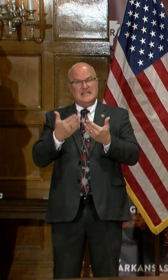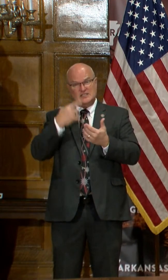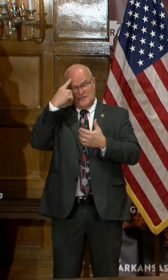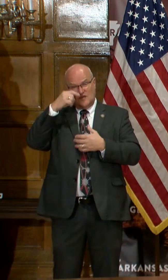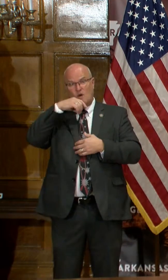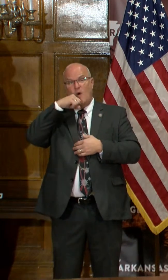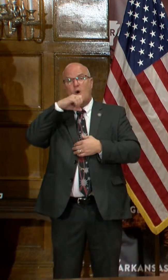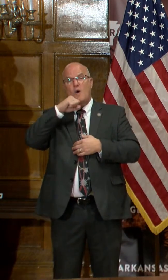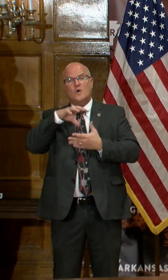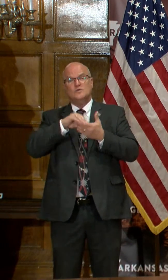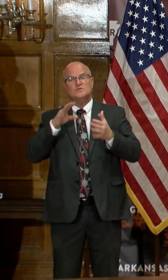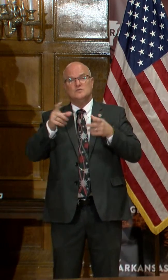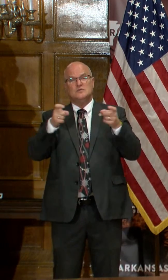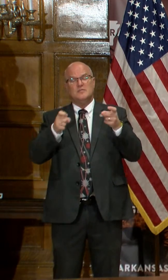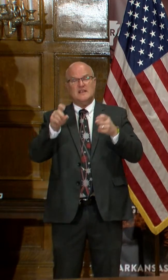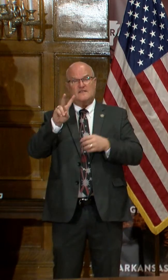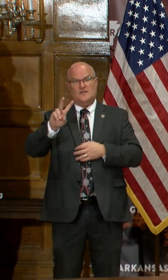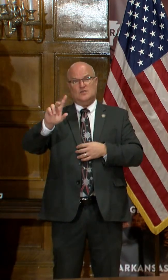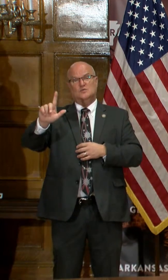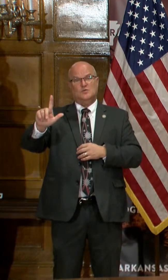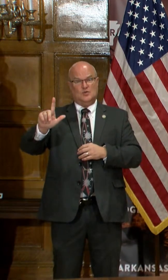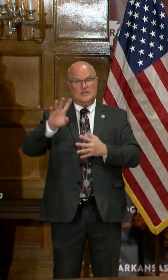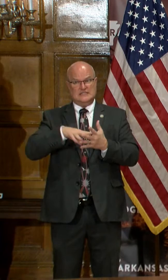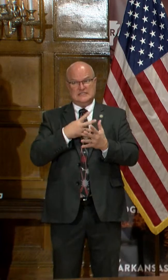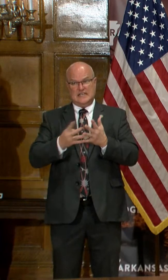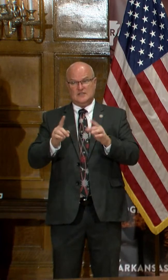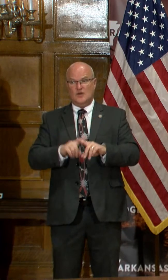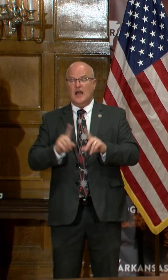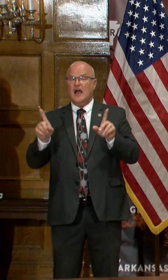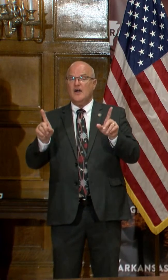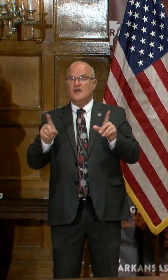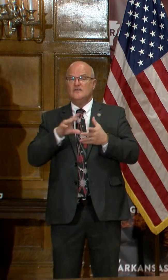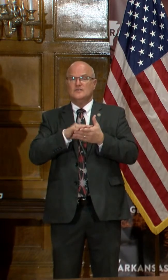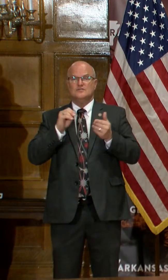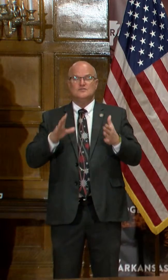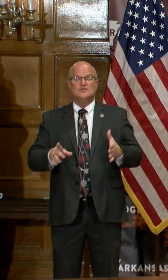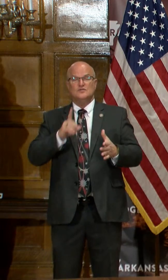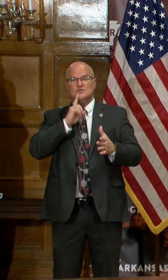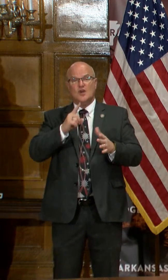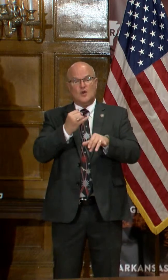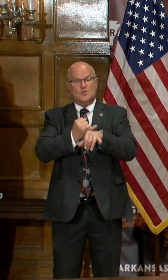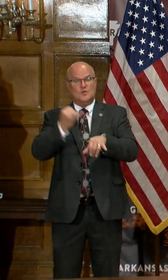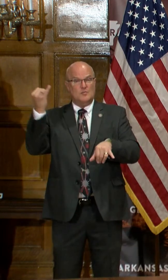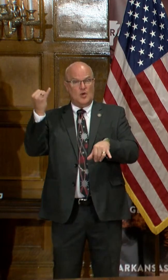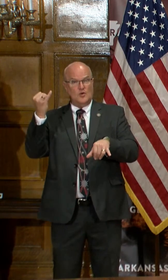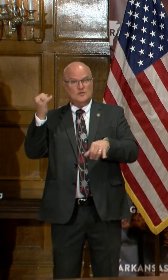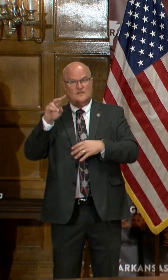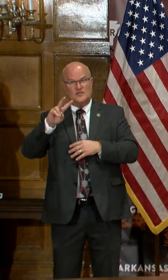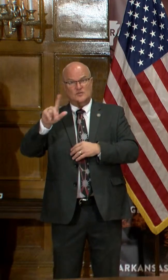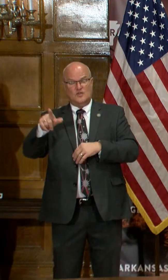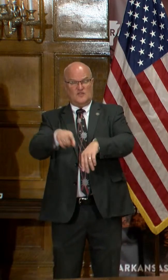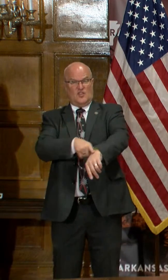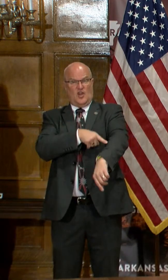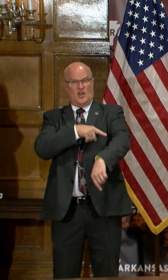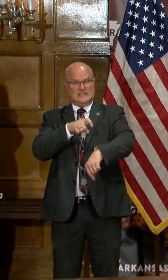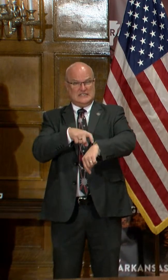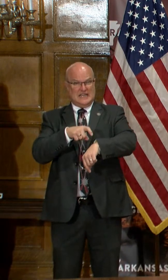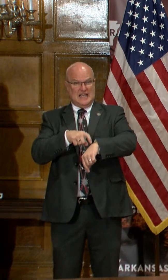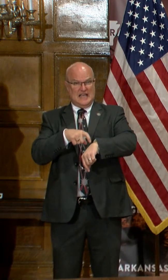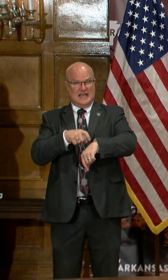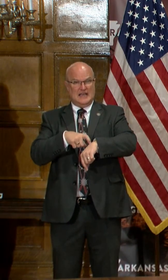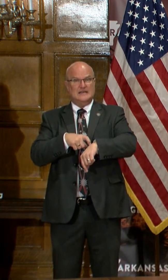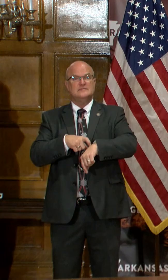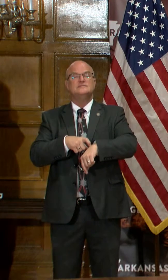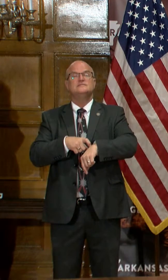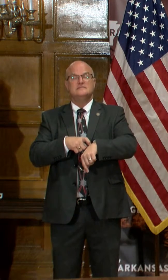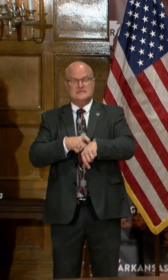for older students to manage a virtual schedule. However, anytime students are remote learners for long periods of time, there are